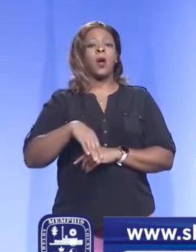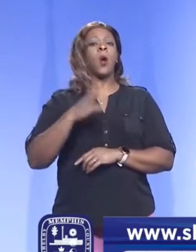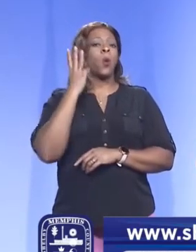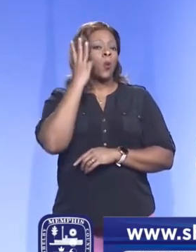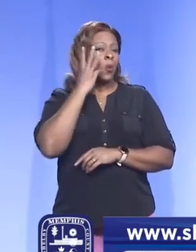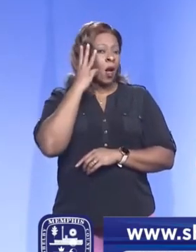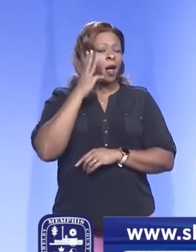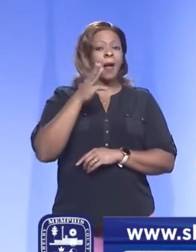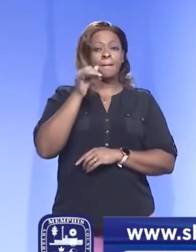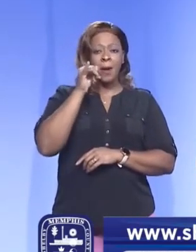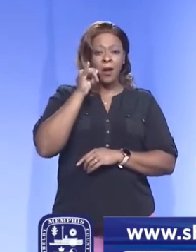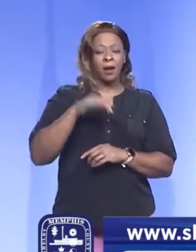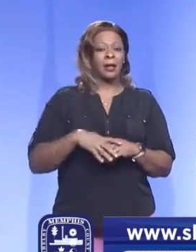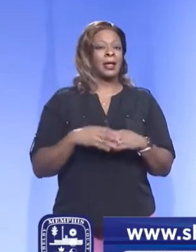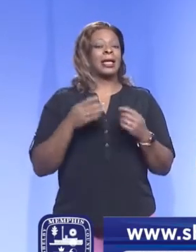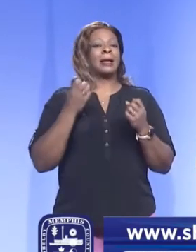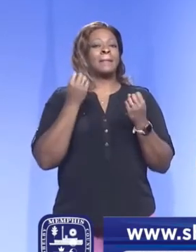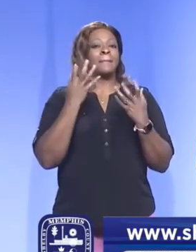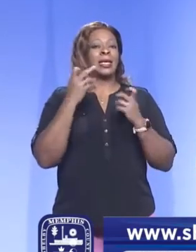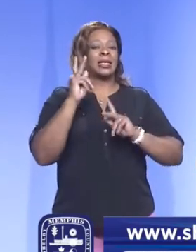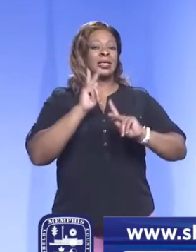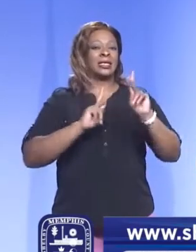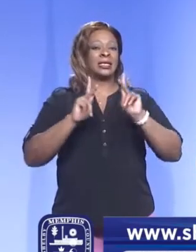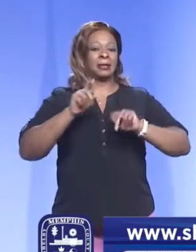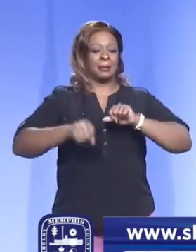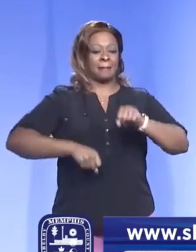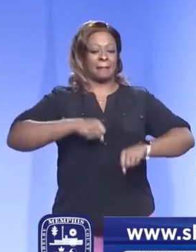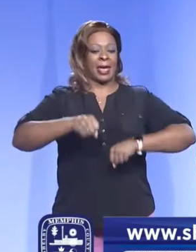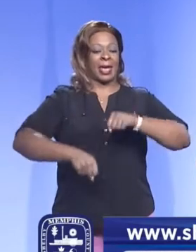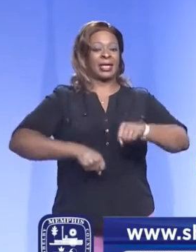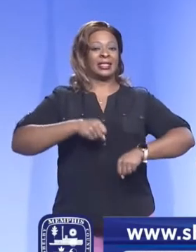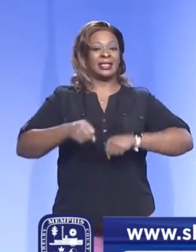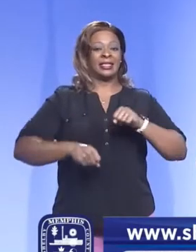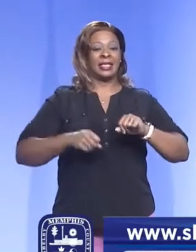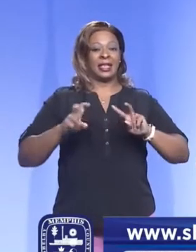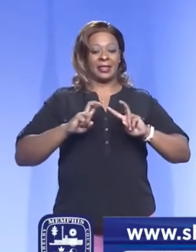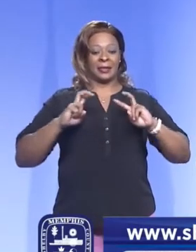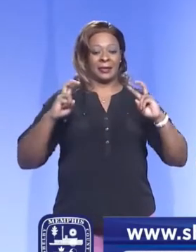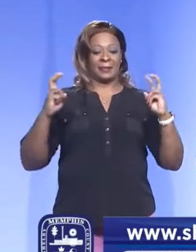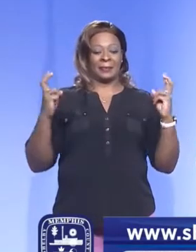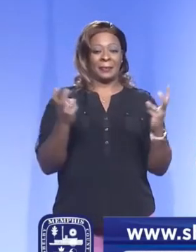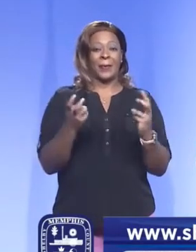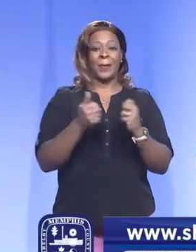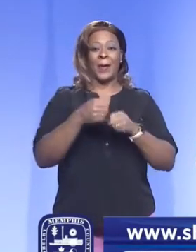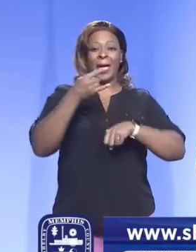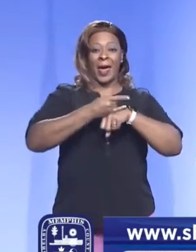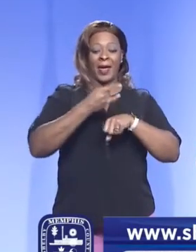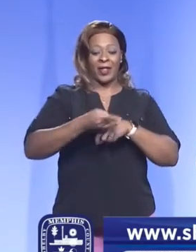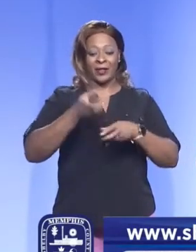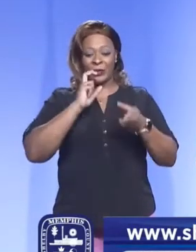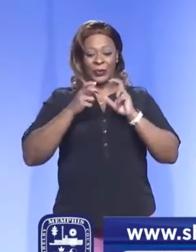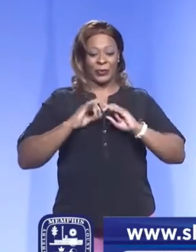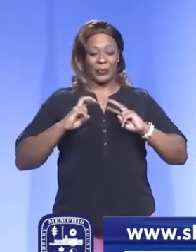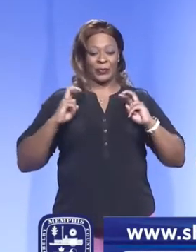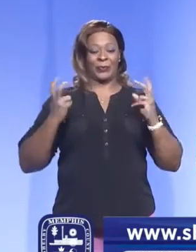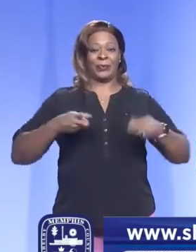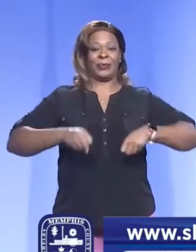bars, multi-person bicycling vehicles that serve alcohol or